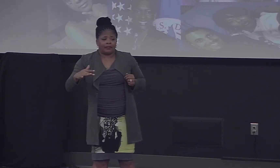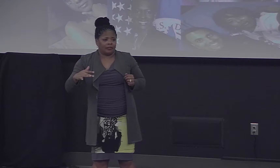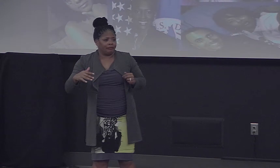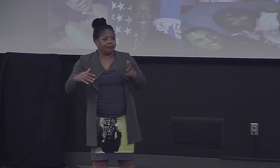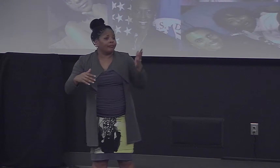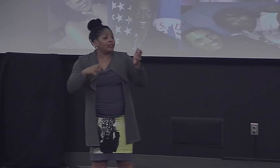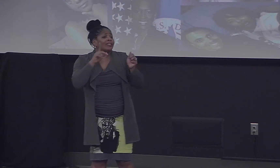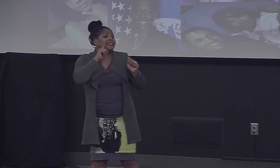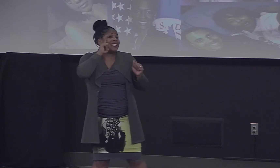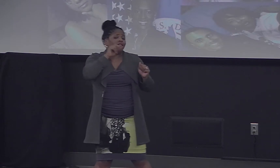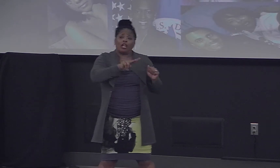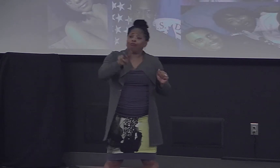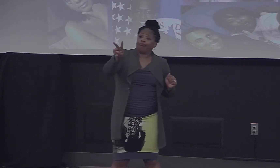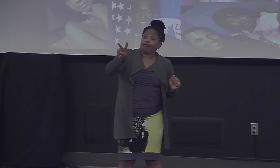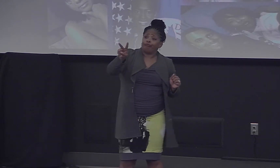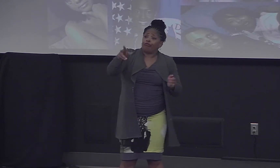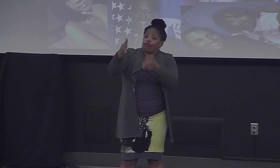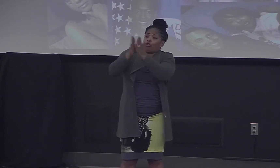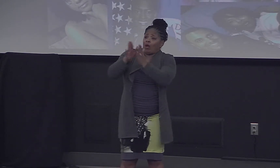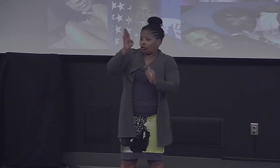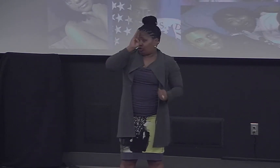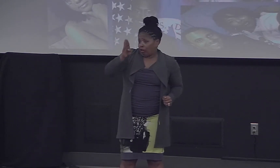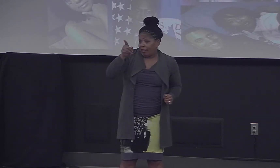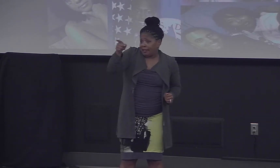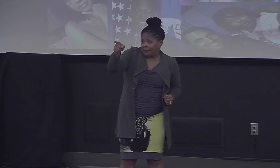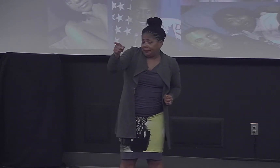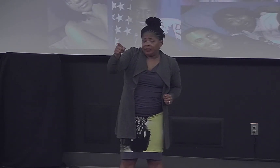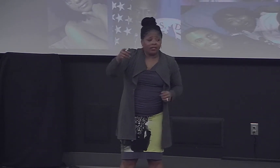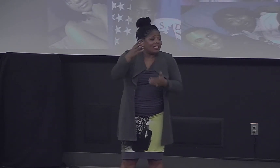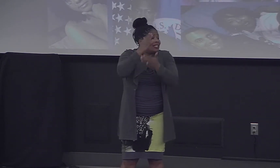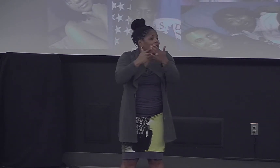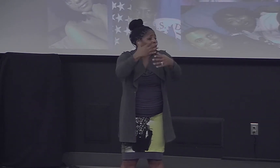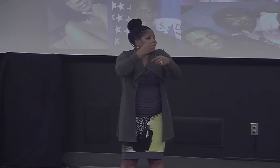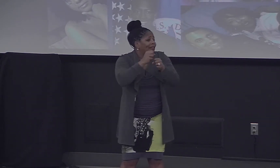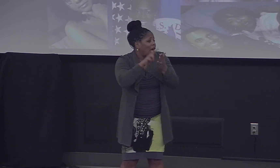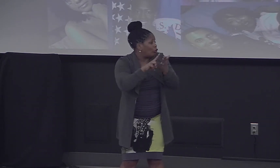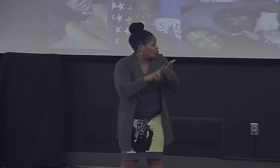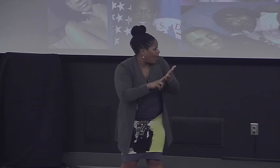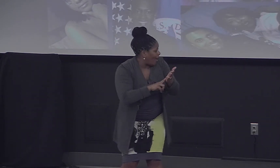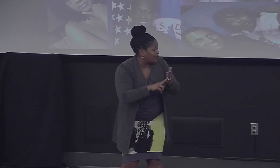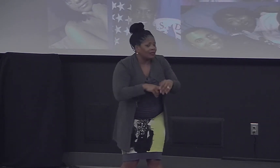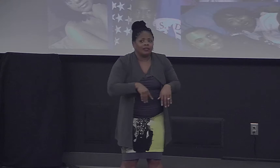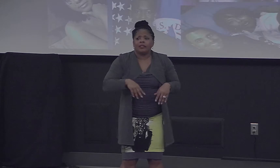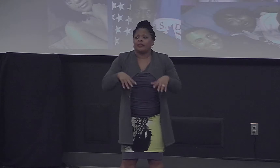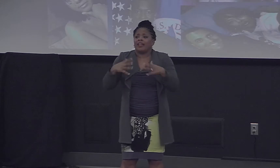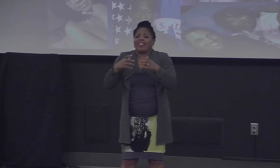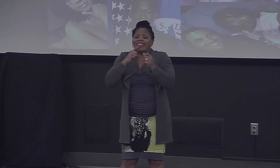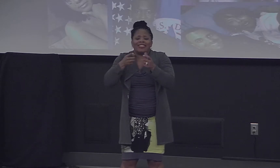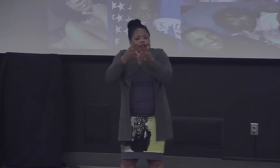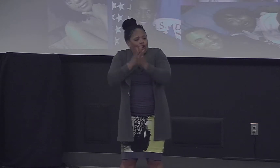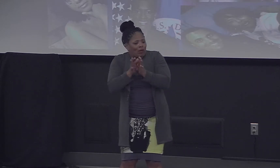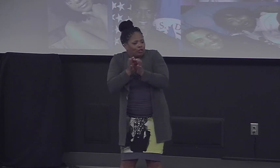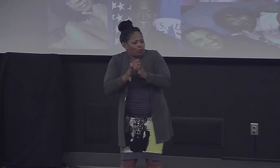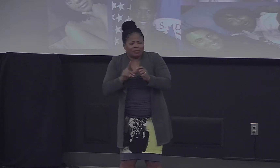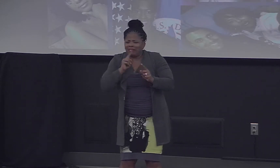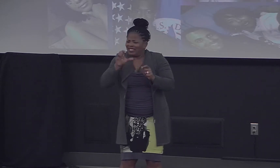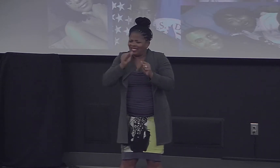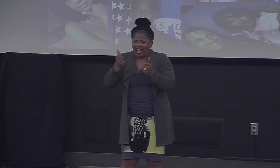I mean, if you have a list of names of interpreters and a deaf person makes a direct request, they have the contract and they say, I want this